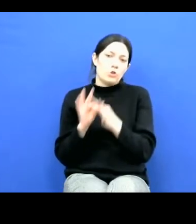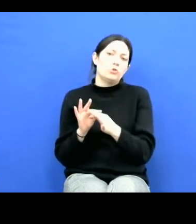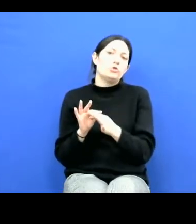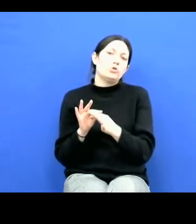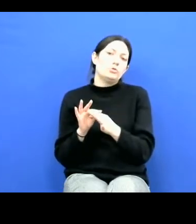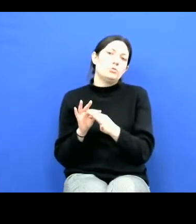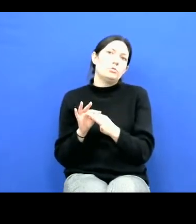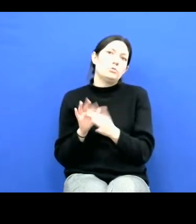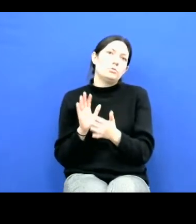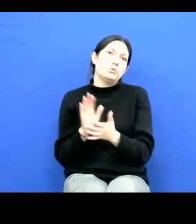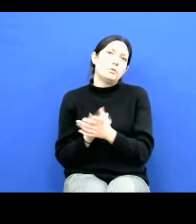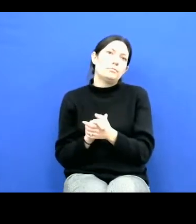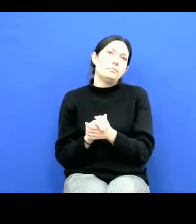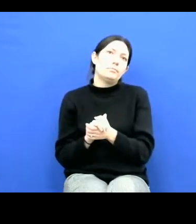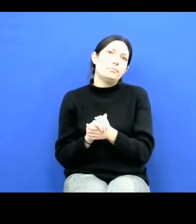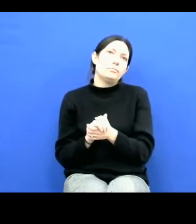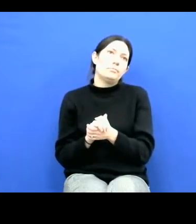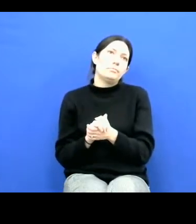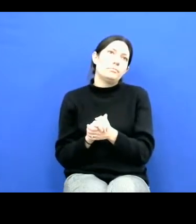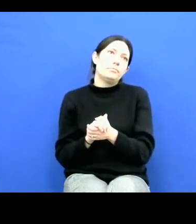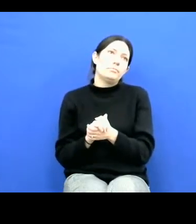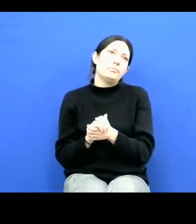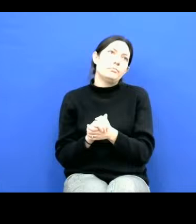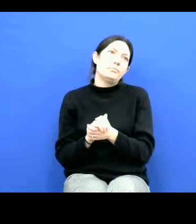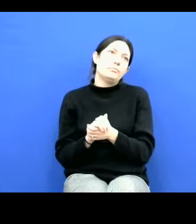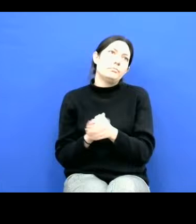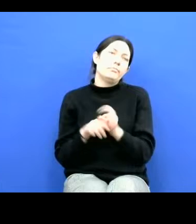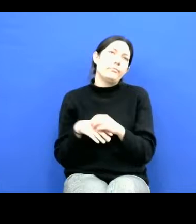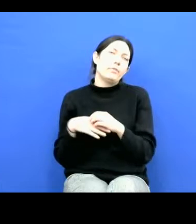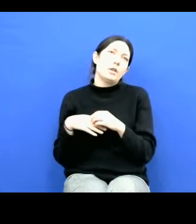to the